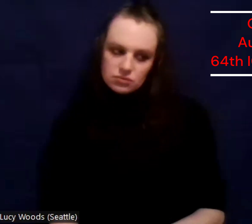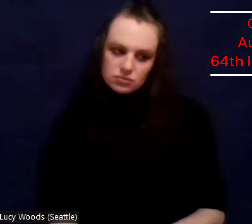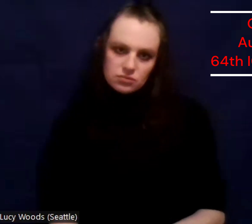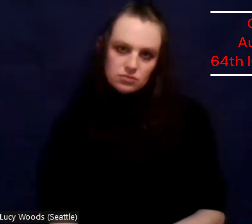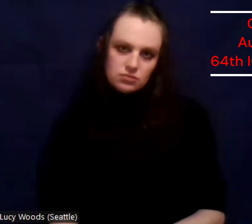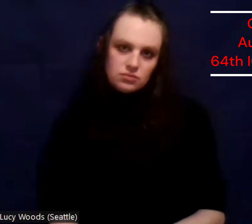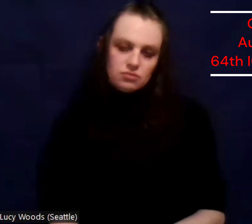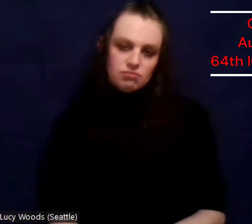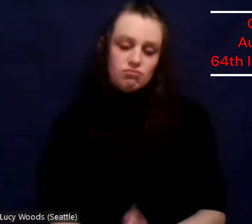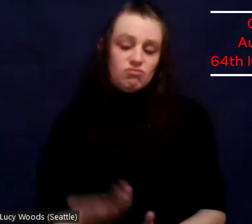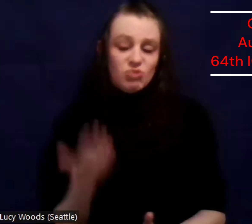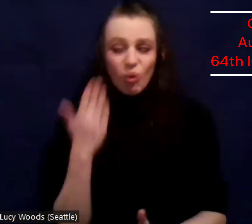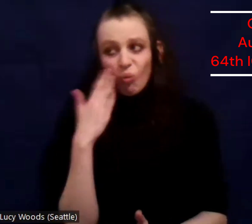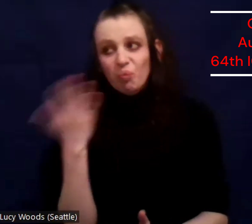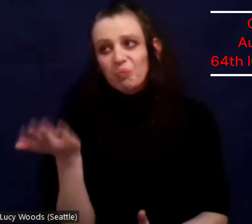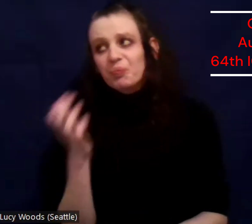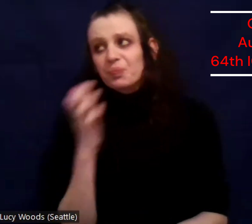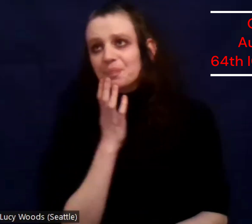you know,